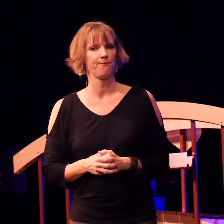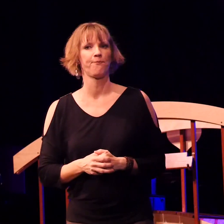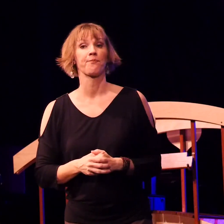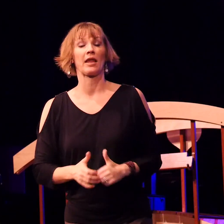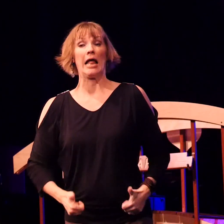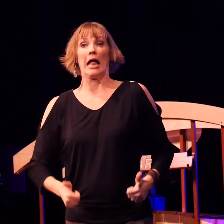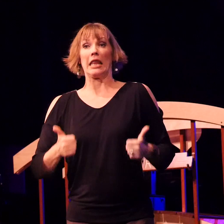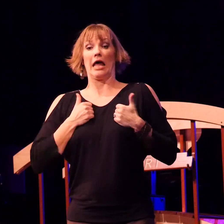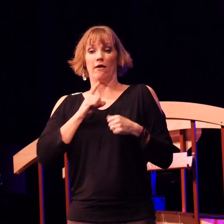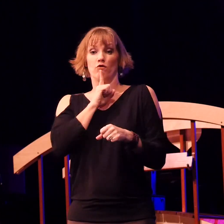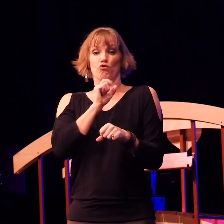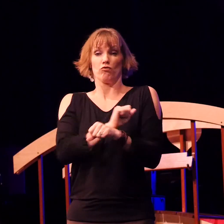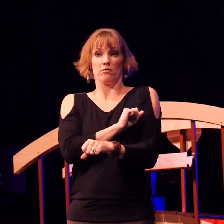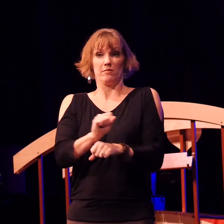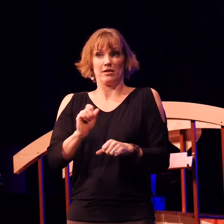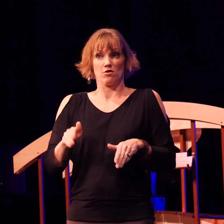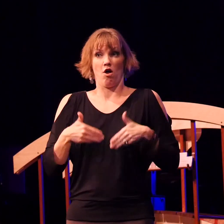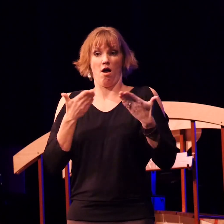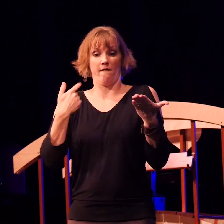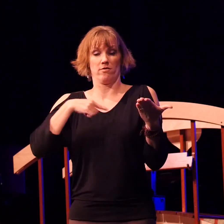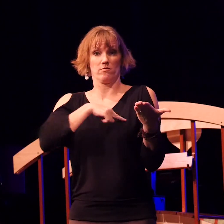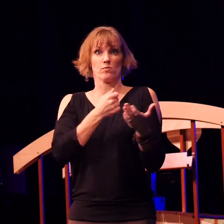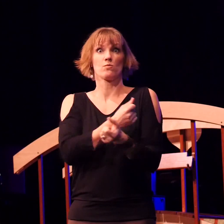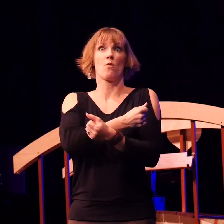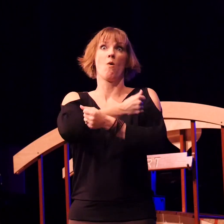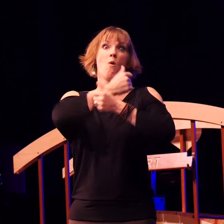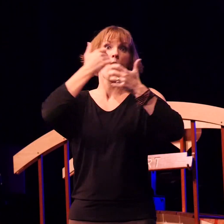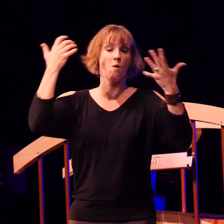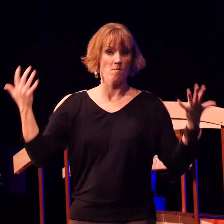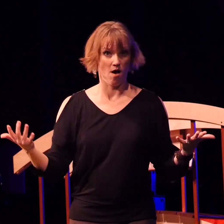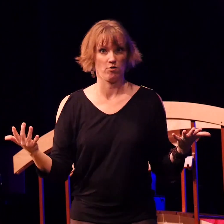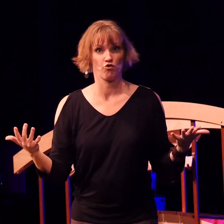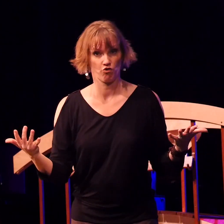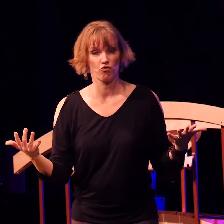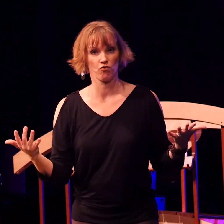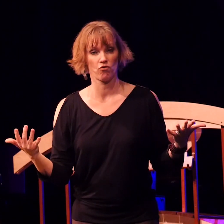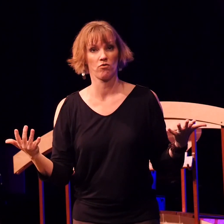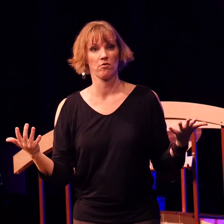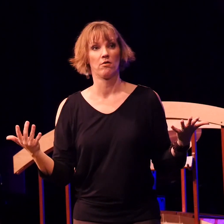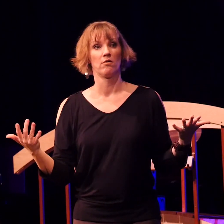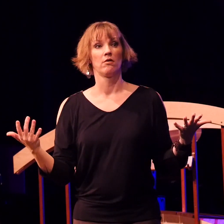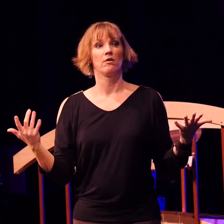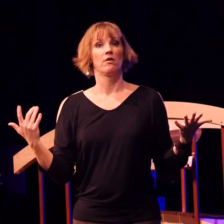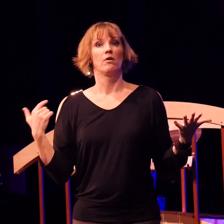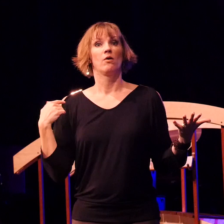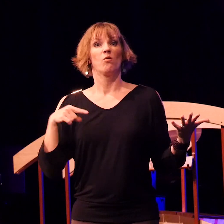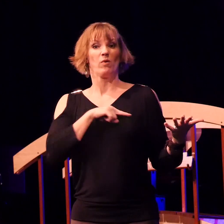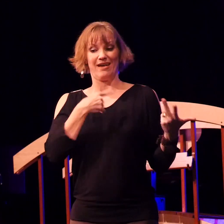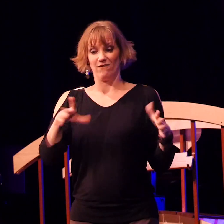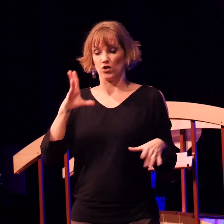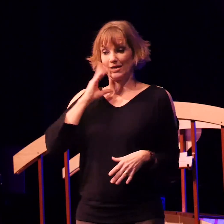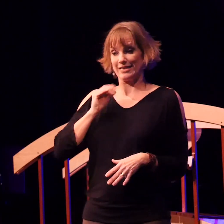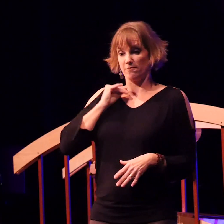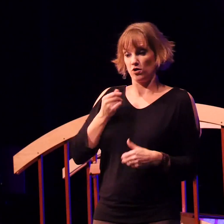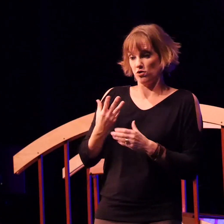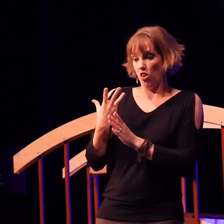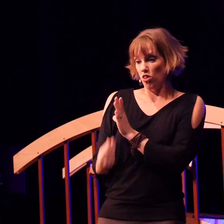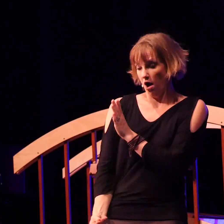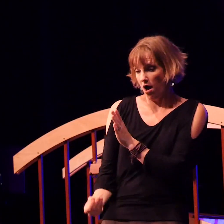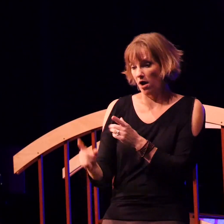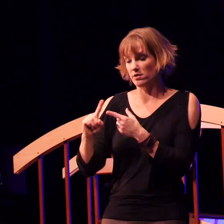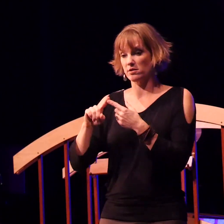Life really is offering us so much more. And when we've had loss or